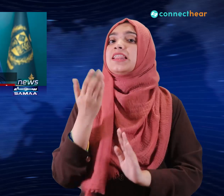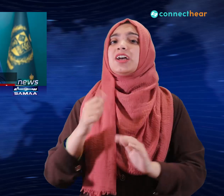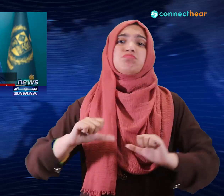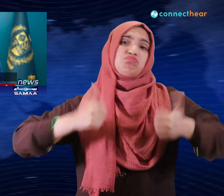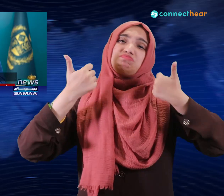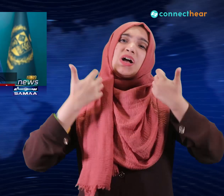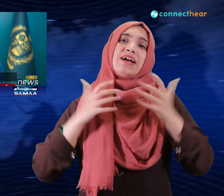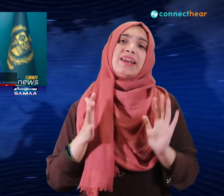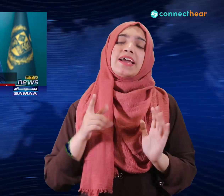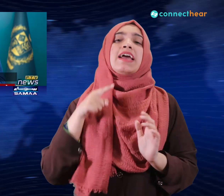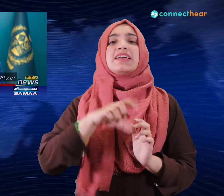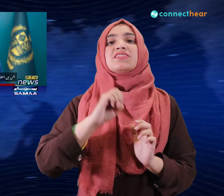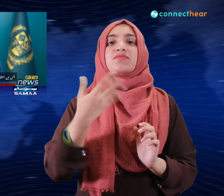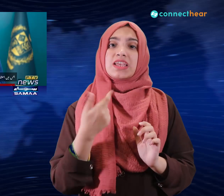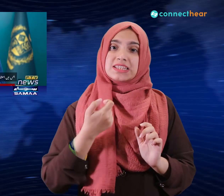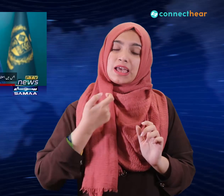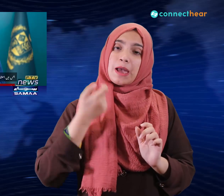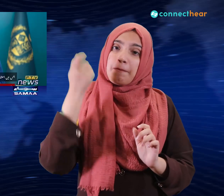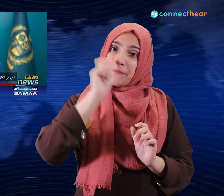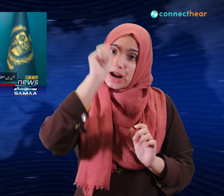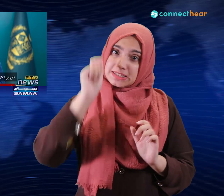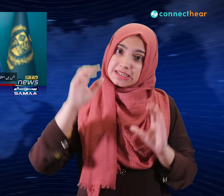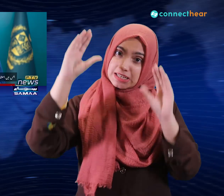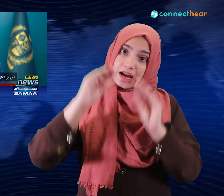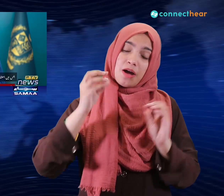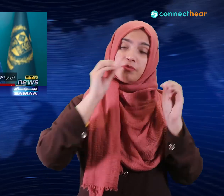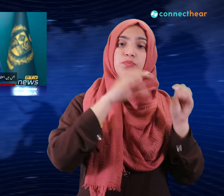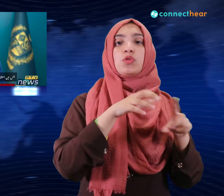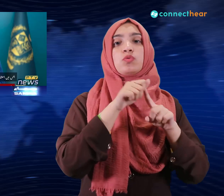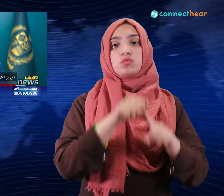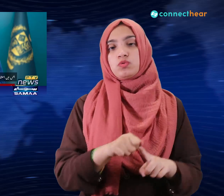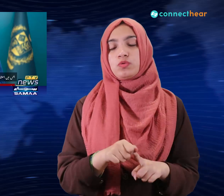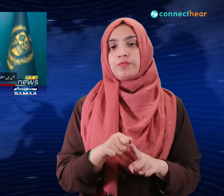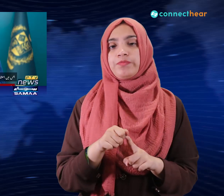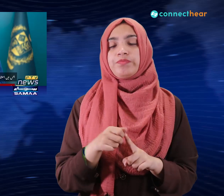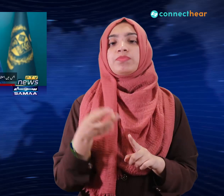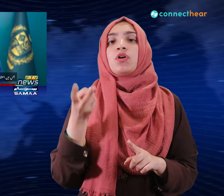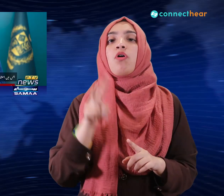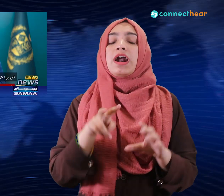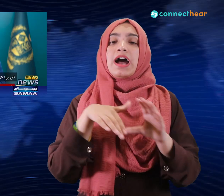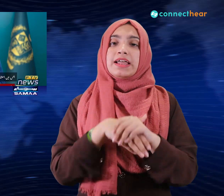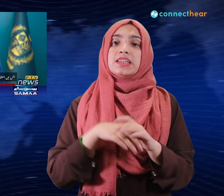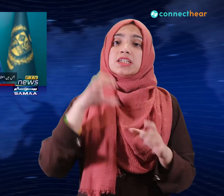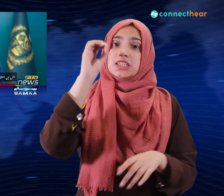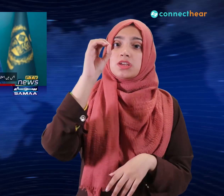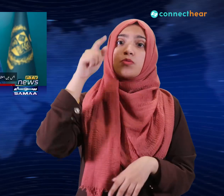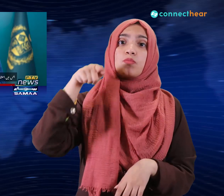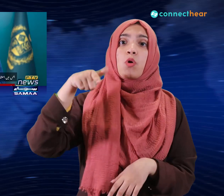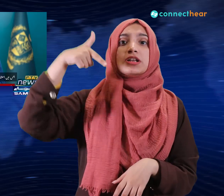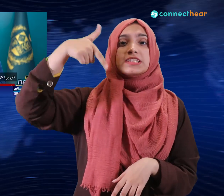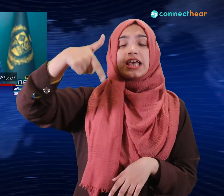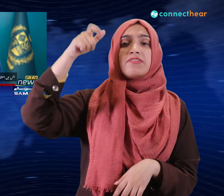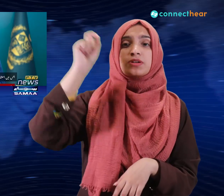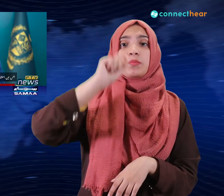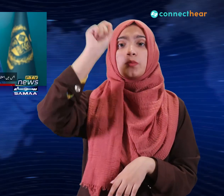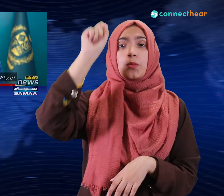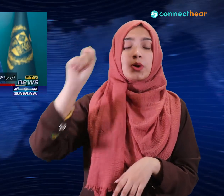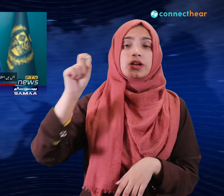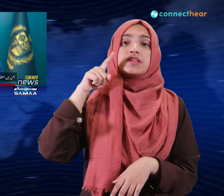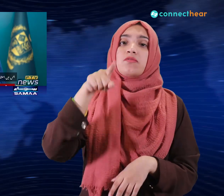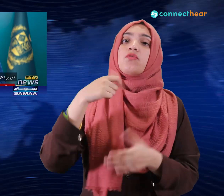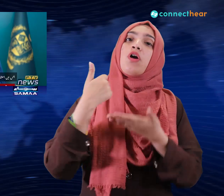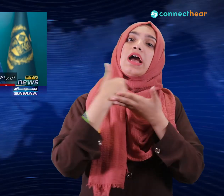countries, including the 0.7% ODA commitment and the